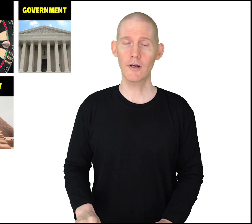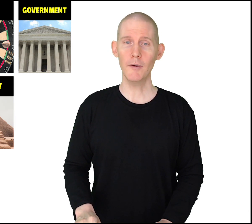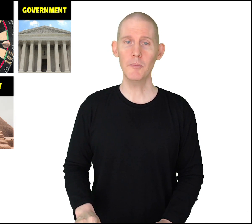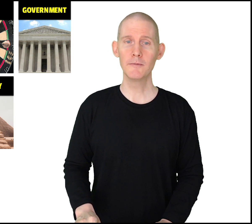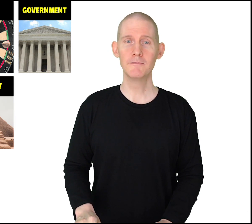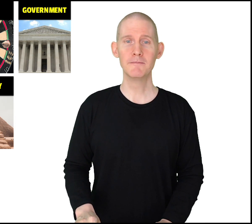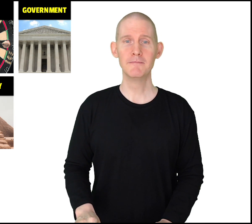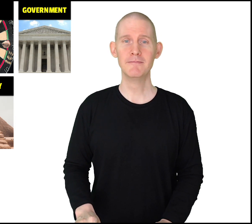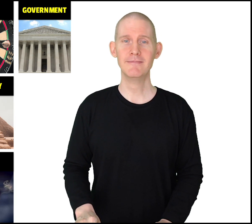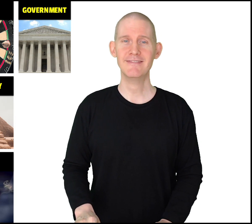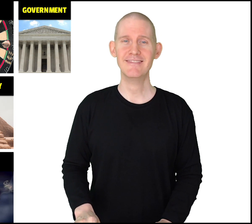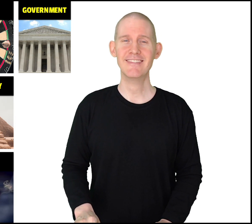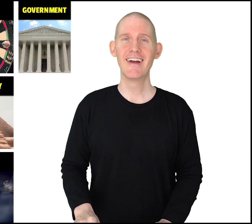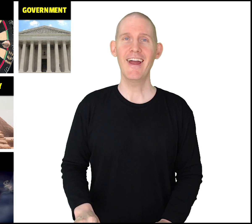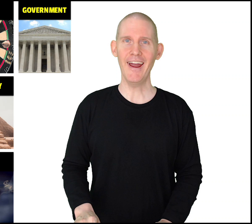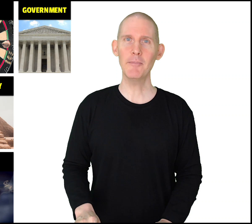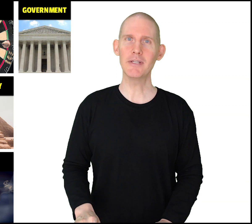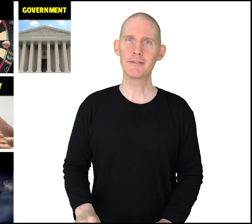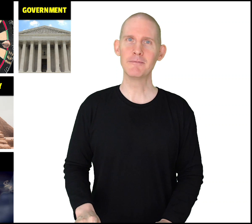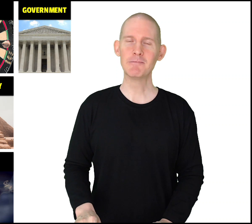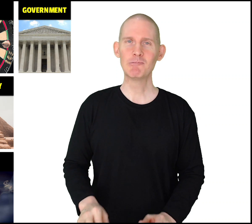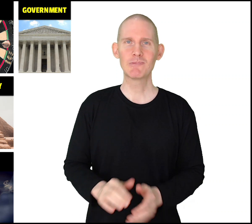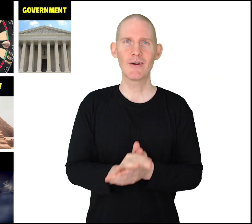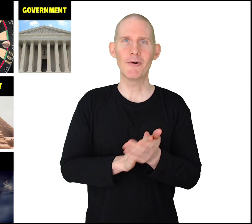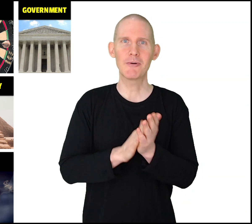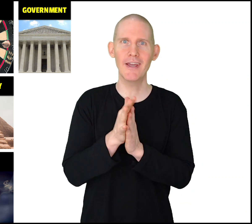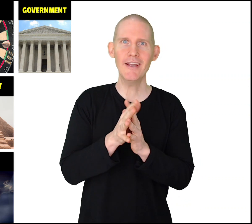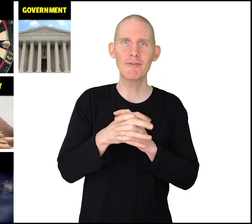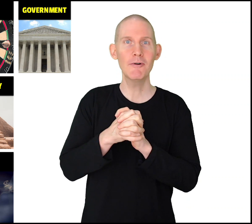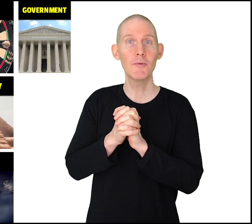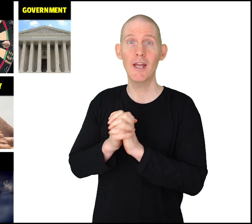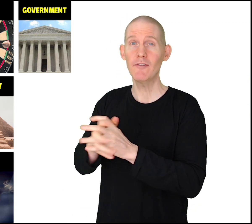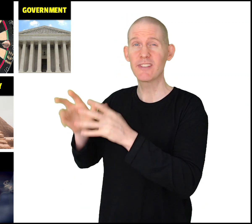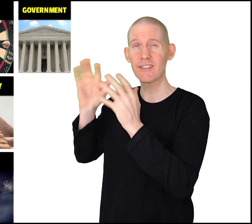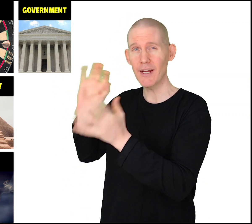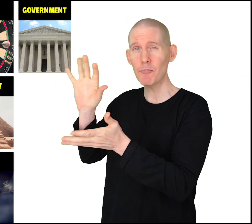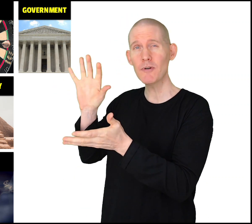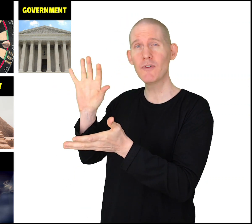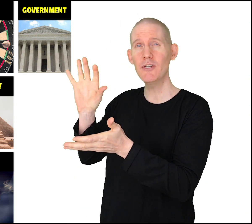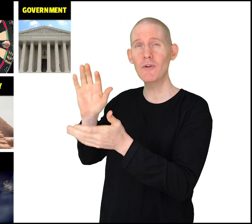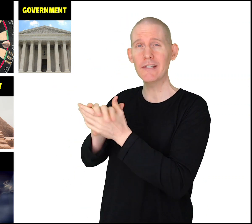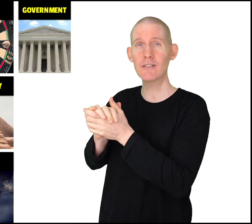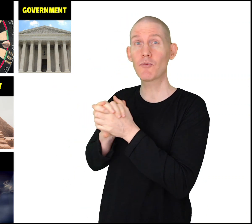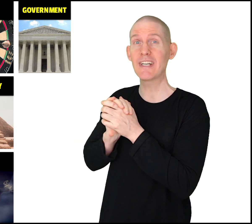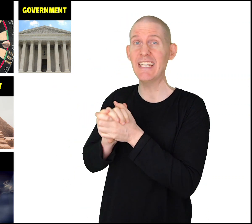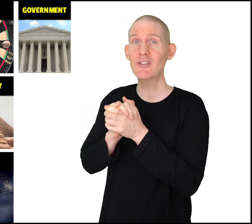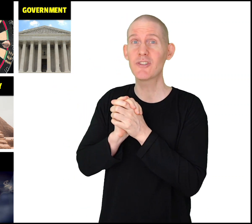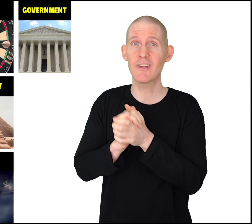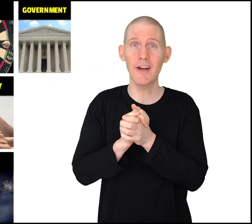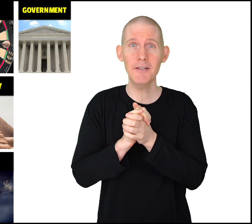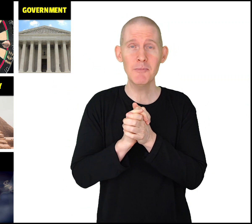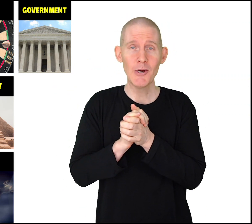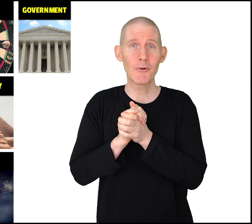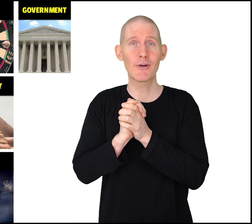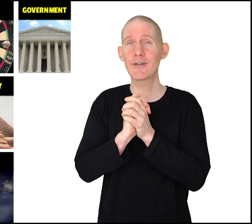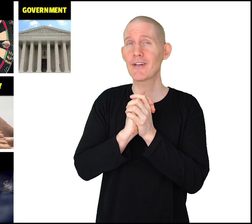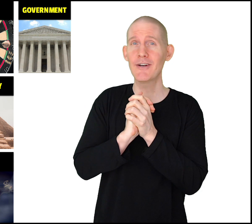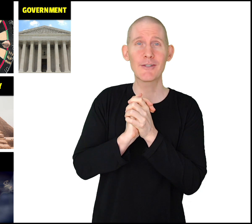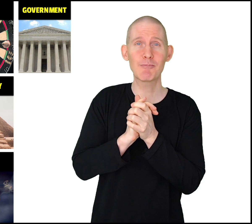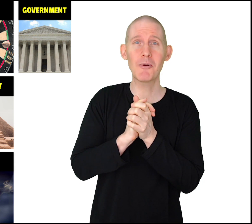hookup, habit. Okay, you know what? We have a separate video lesson for each sign. We're going to explore